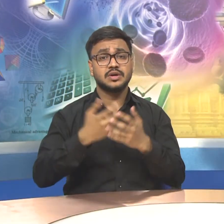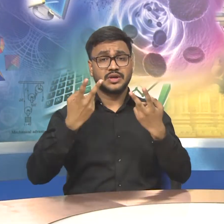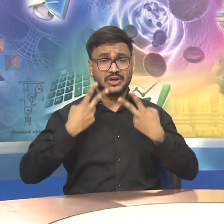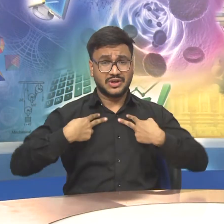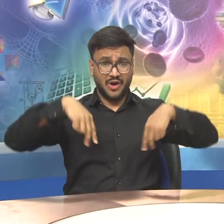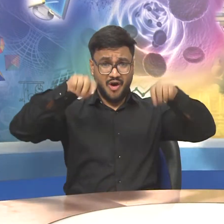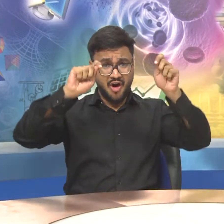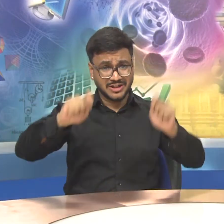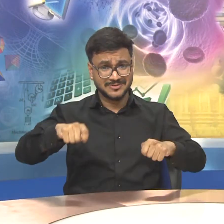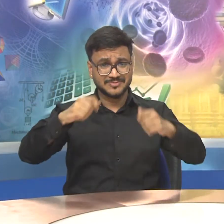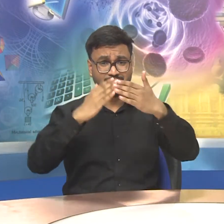India.